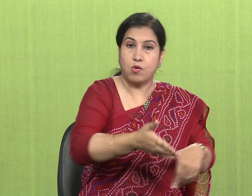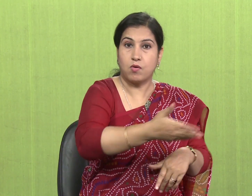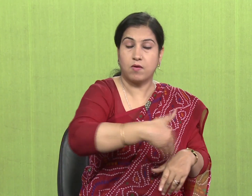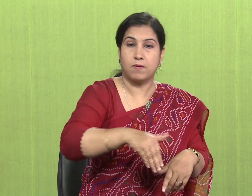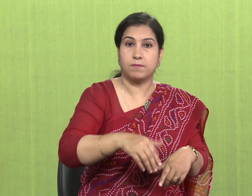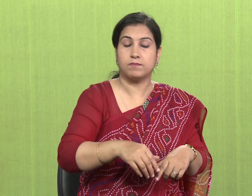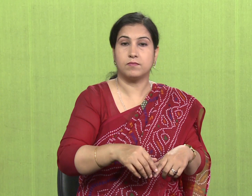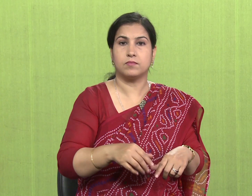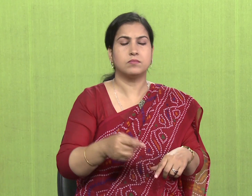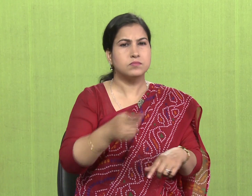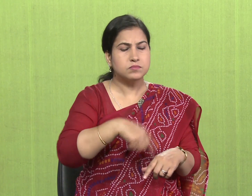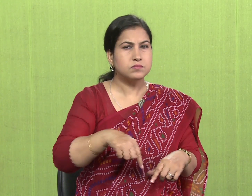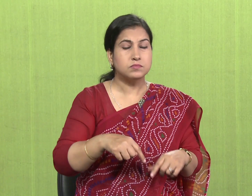Overwhelmed by these calamities,